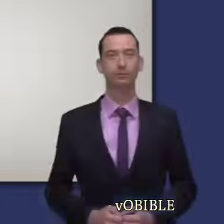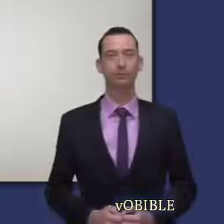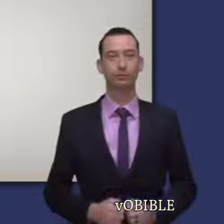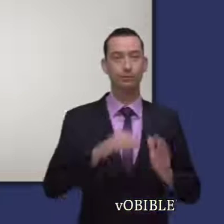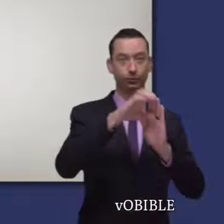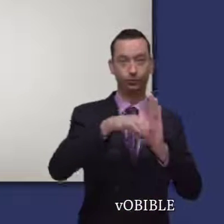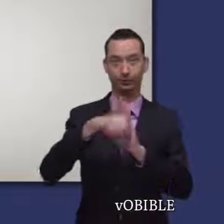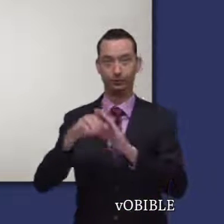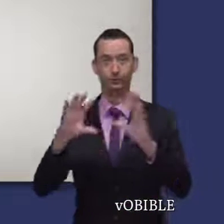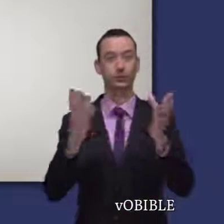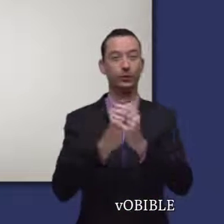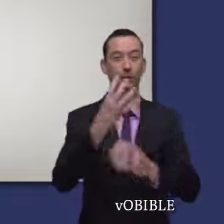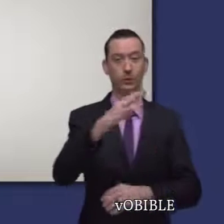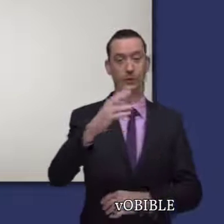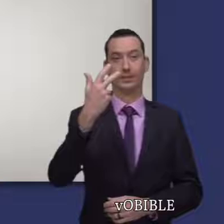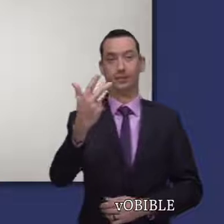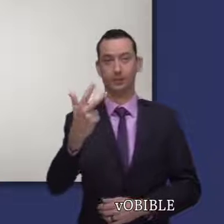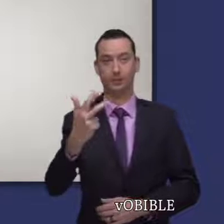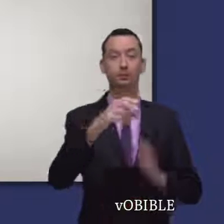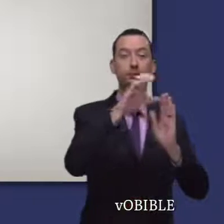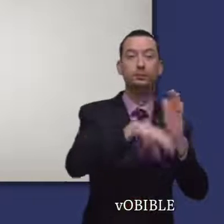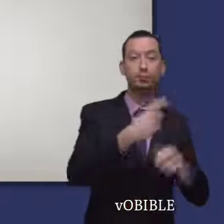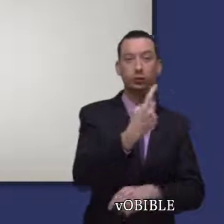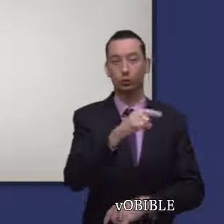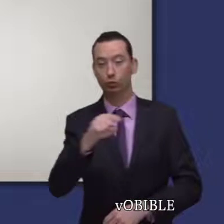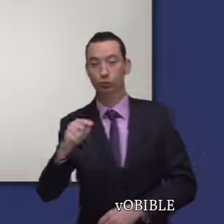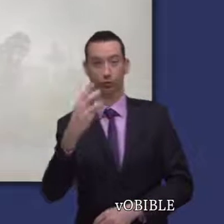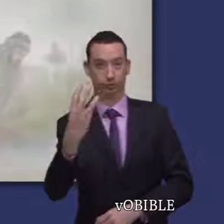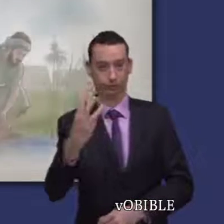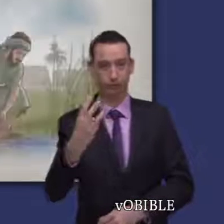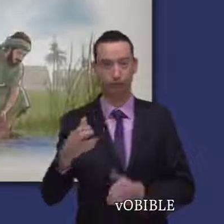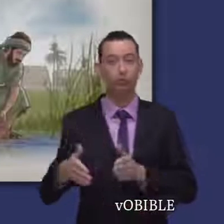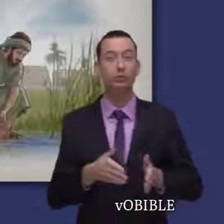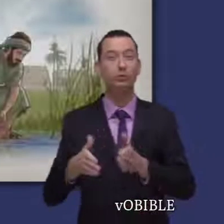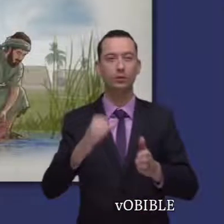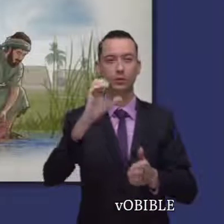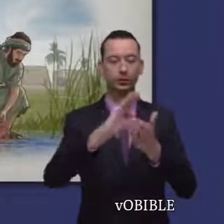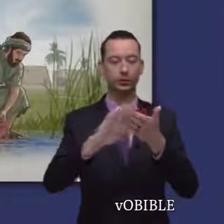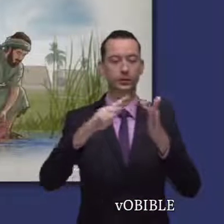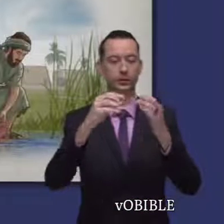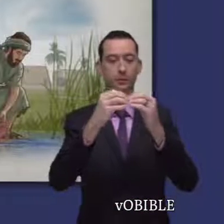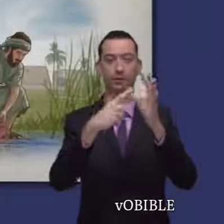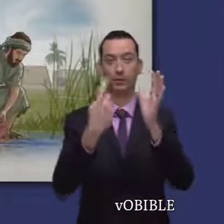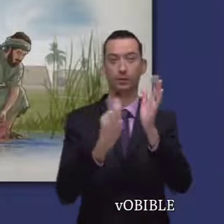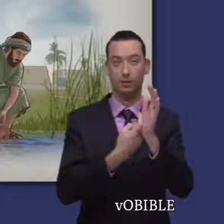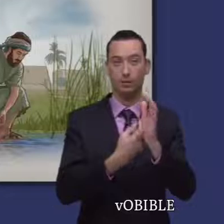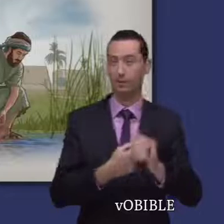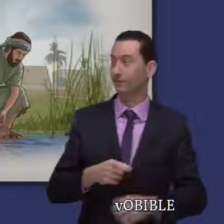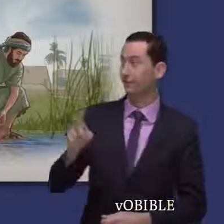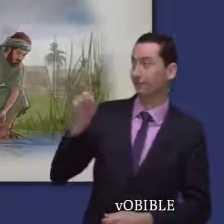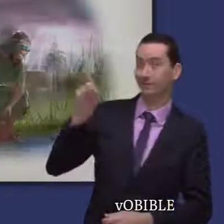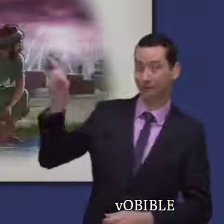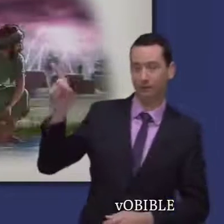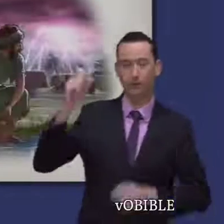The book of Ezekiel has 48 chapters. In chapters 1 to 3, we read about the